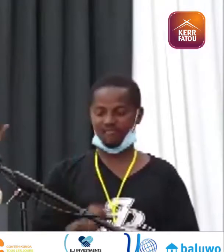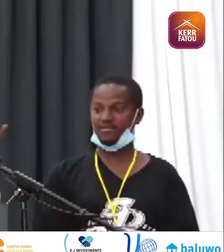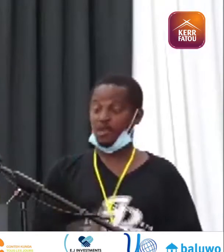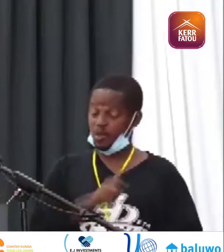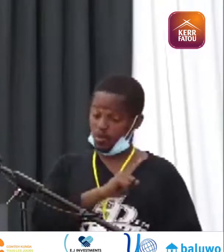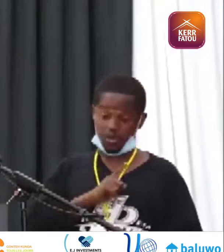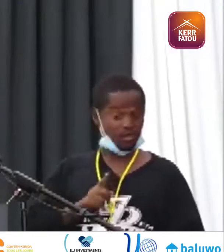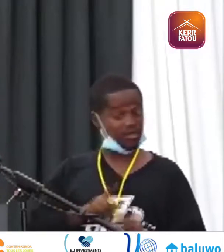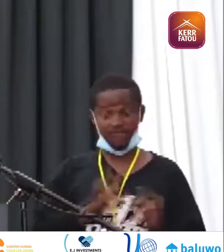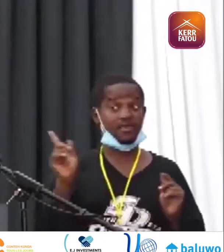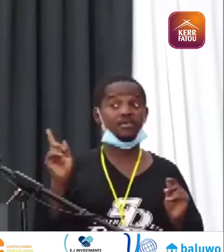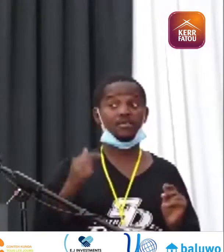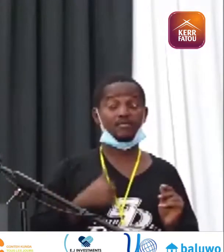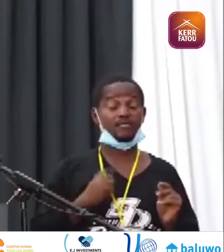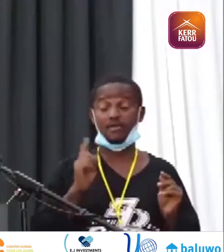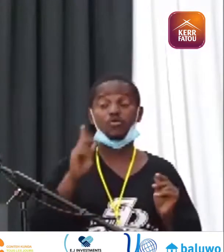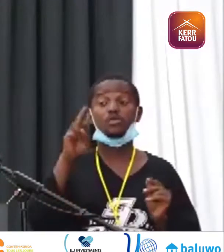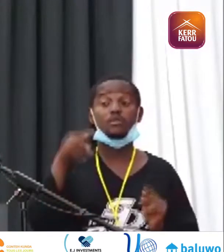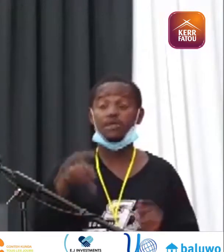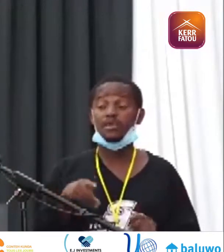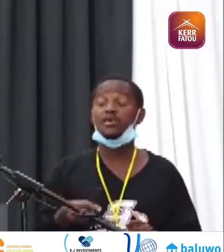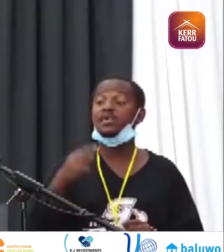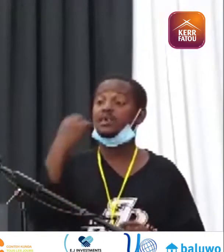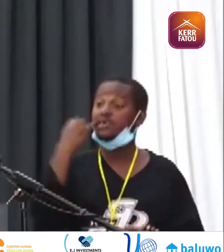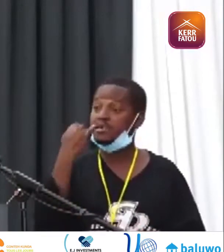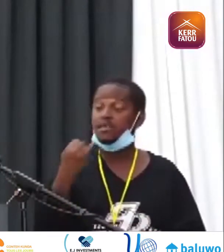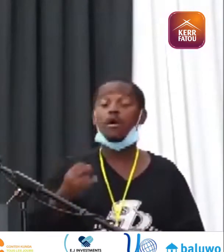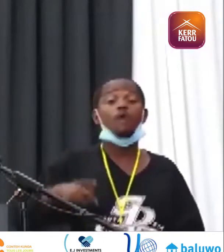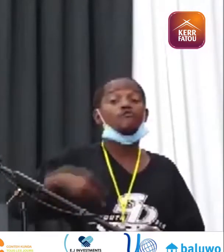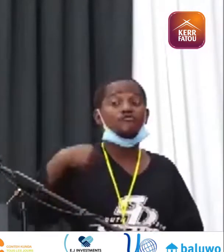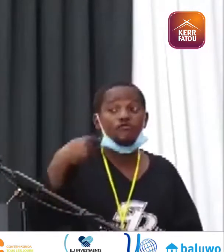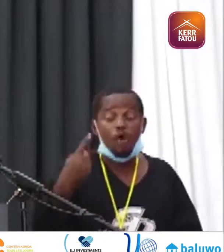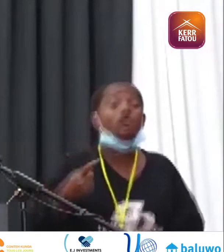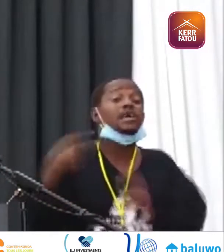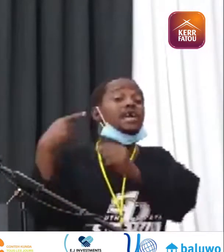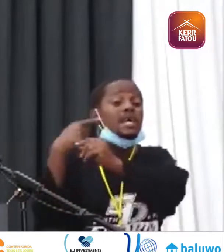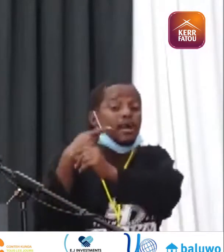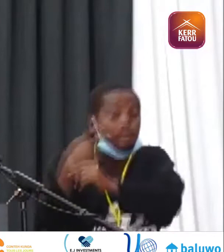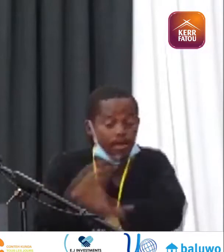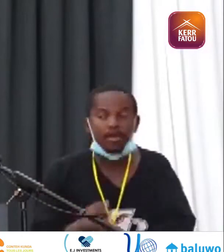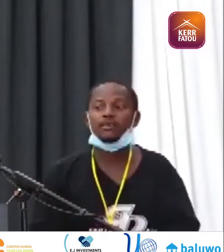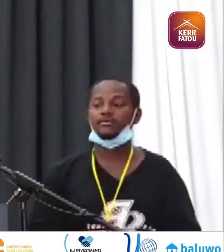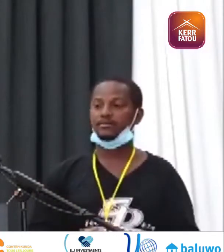We are not that type. UDP is for the Gambia.